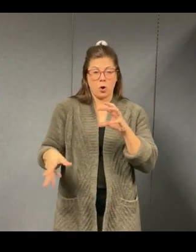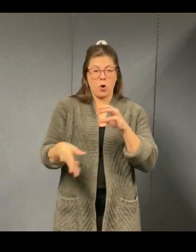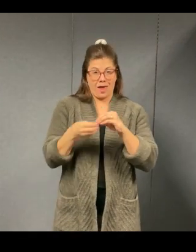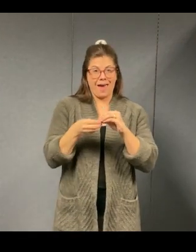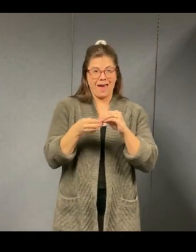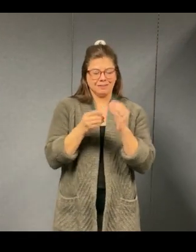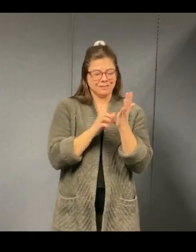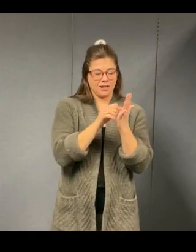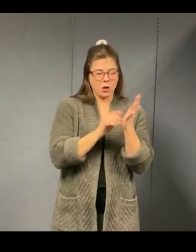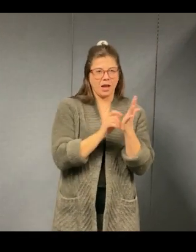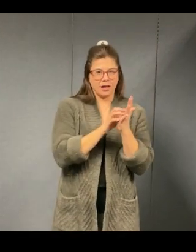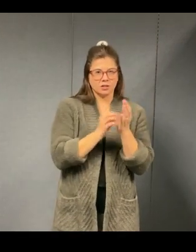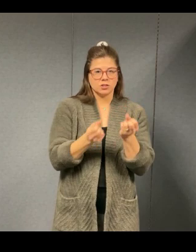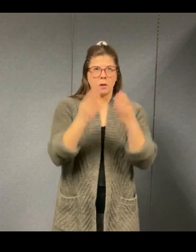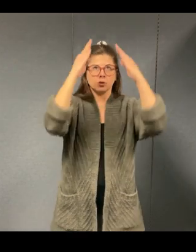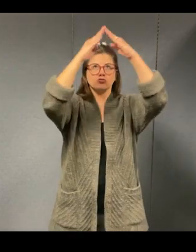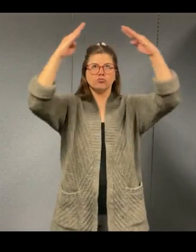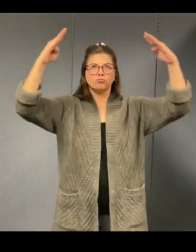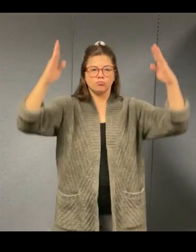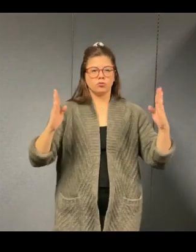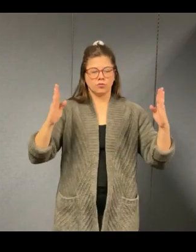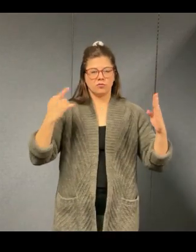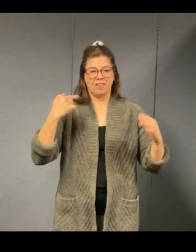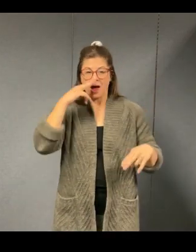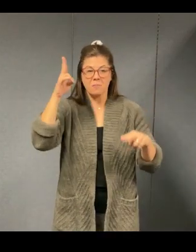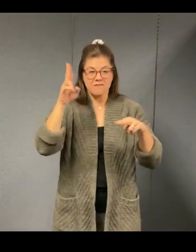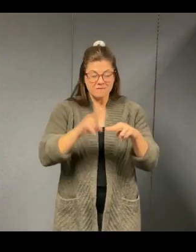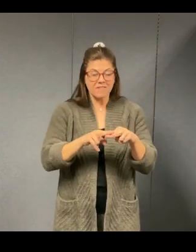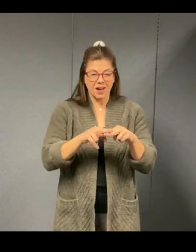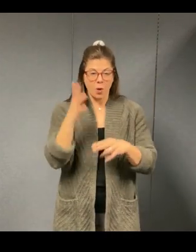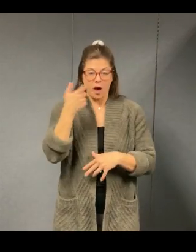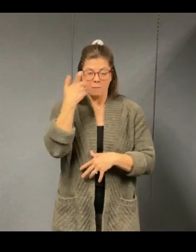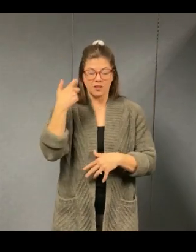cost, which will be fun because we'll use our new triangle formula.